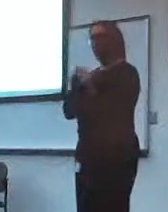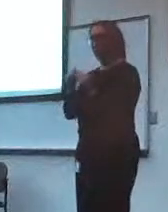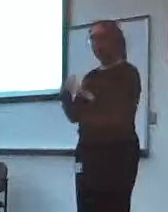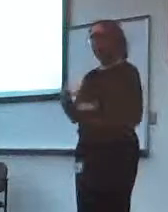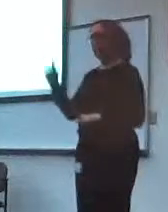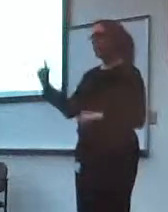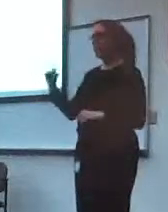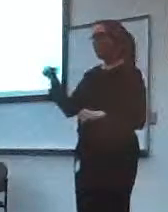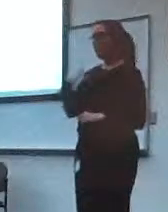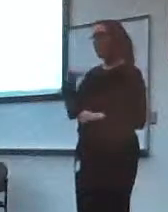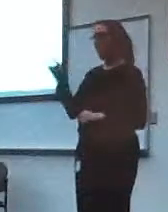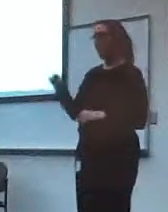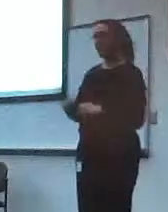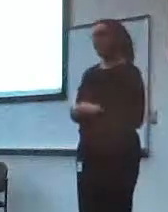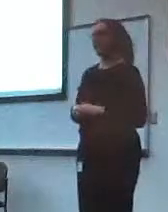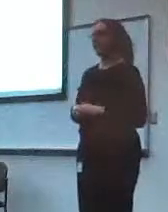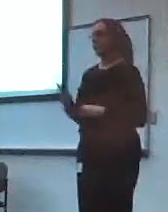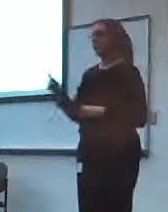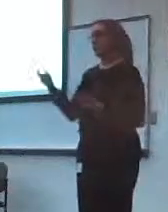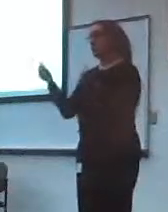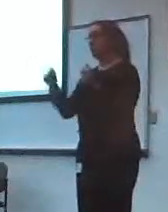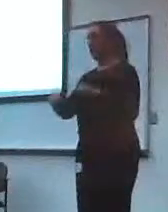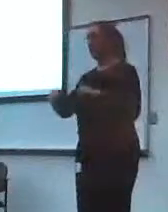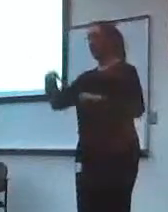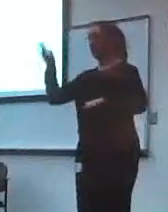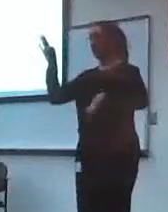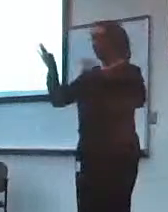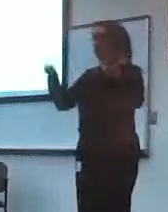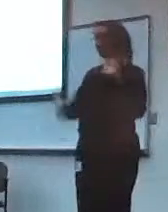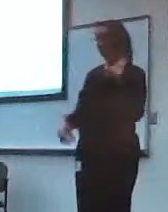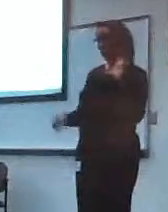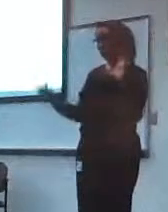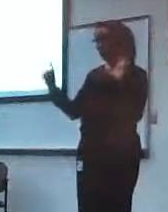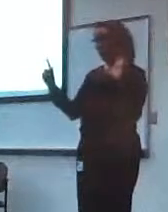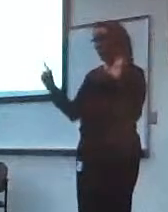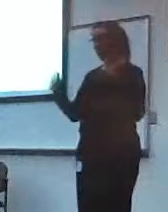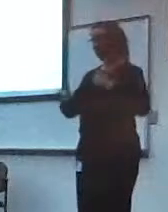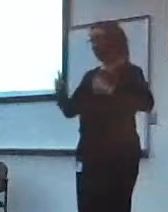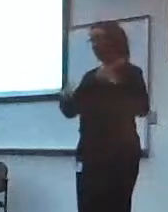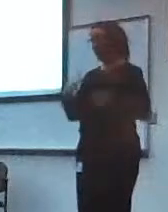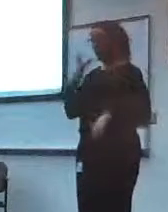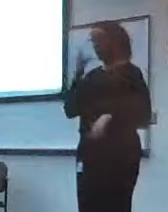The liberals' main worry is about the community itself.